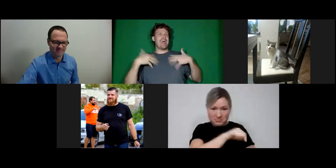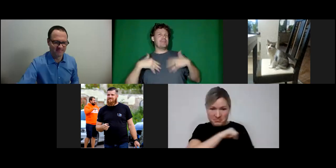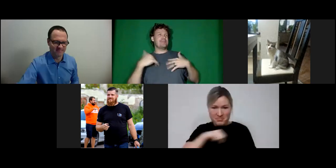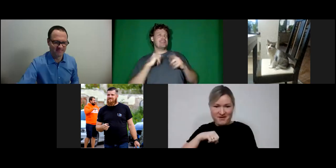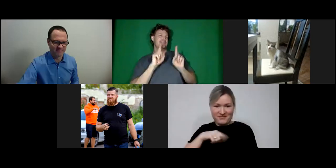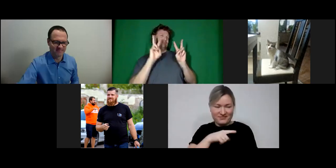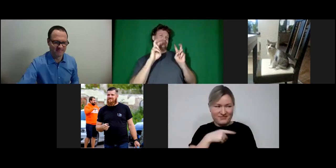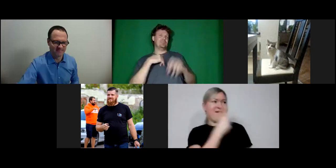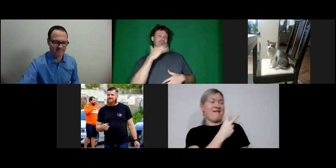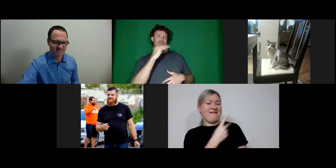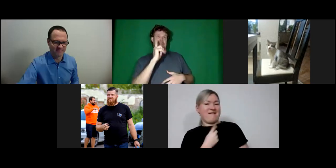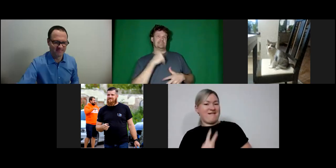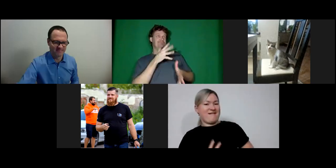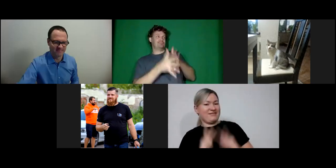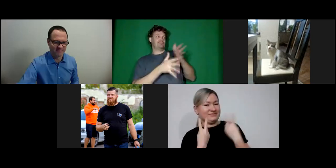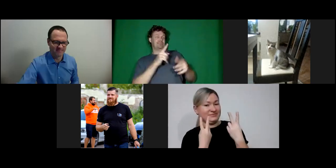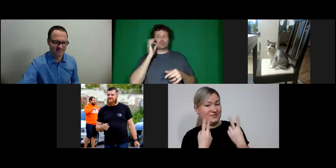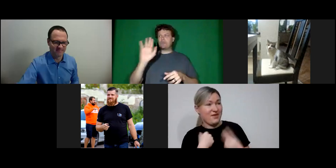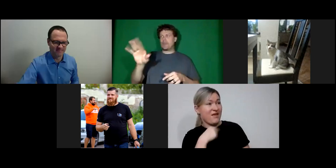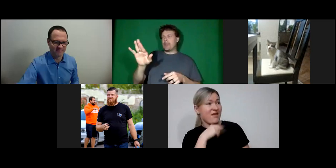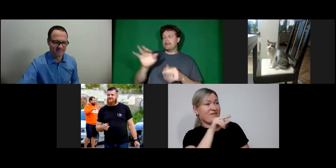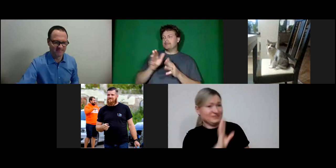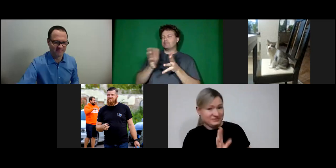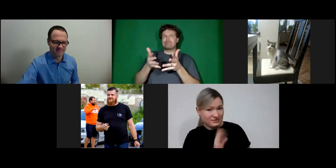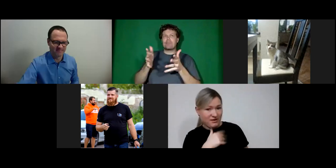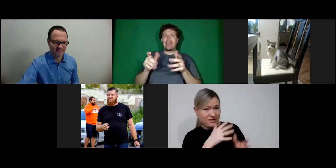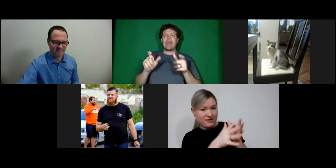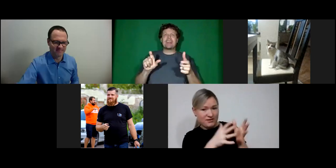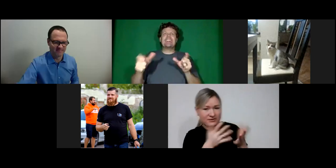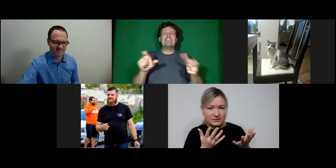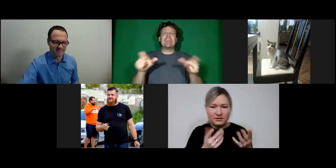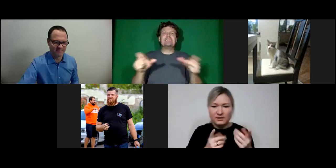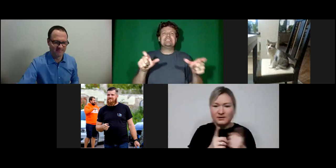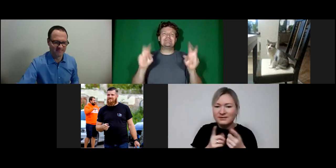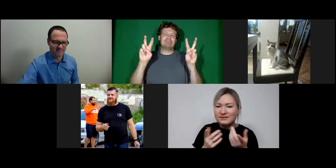of the teams changed from being very verbal to very visual.